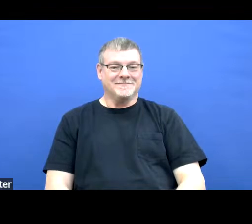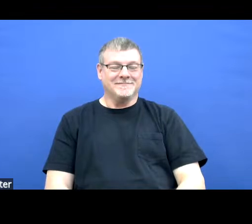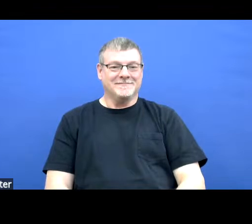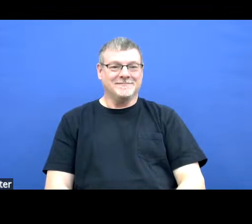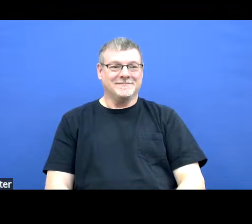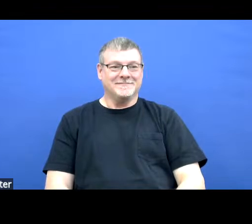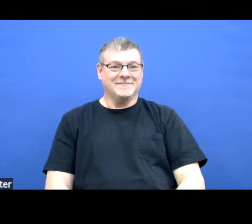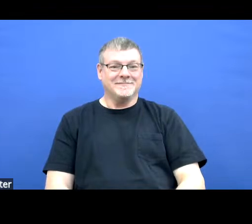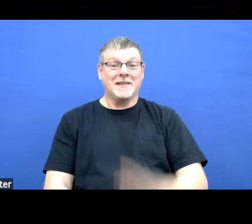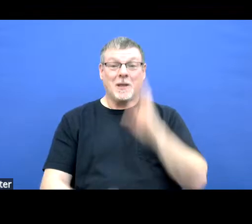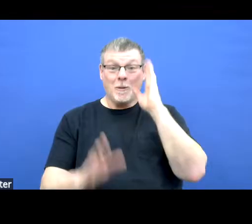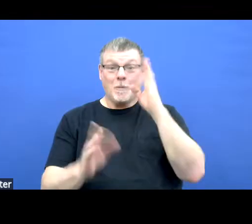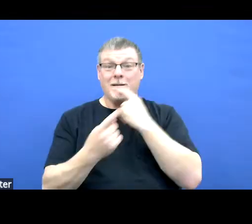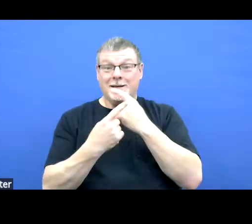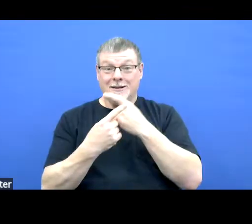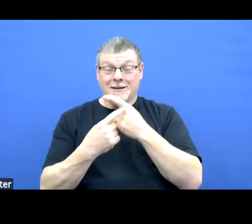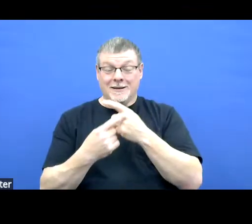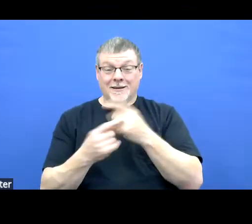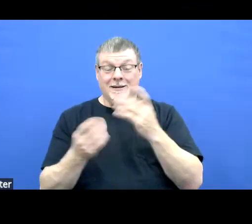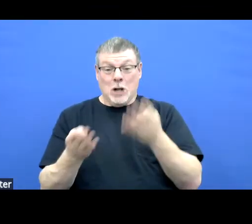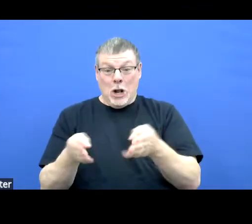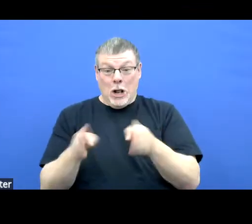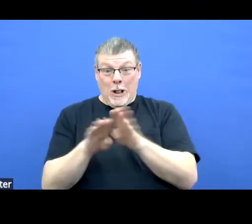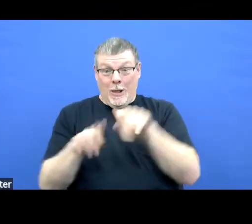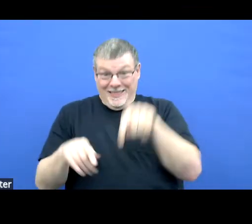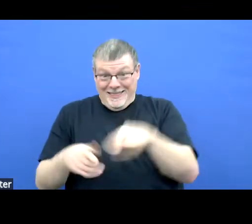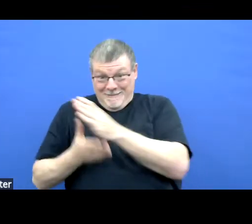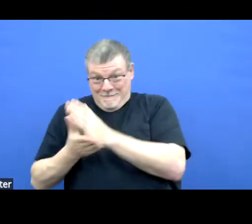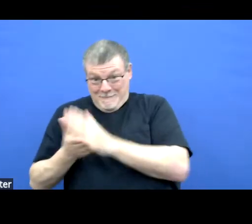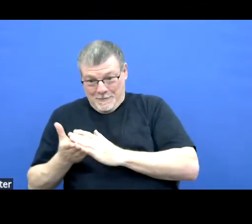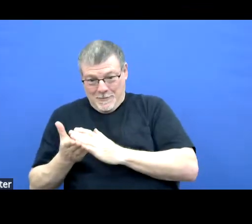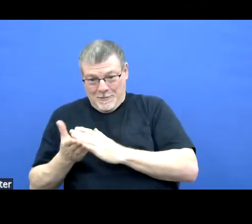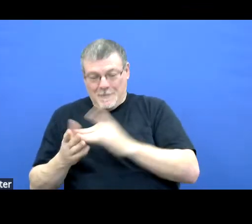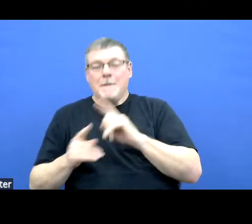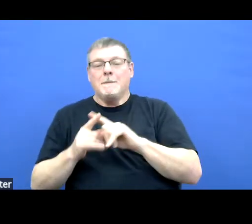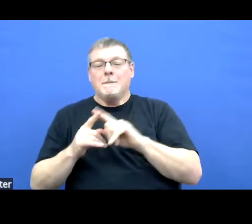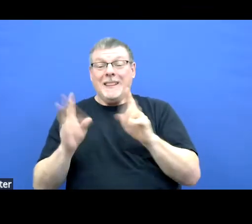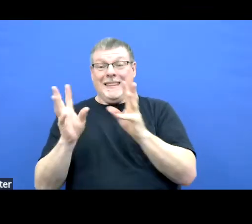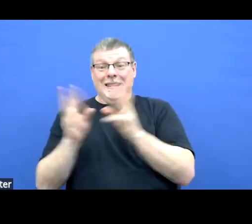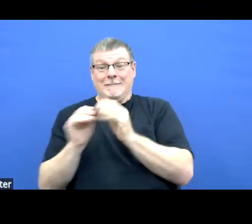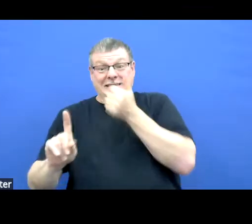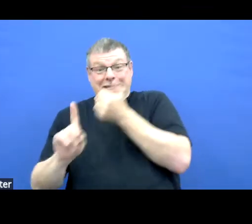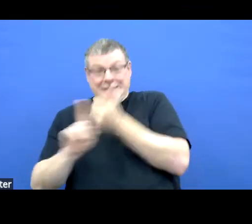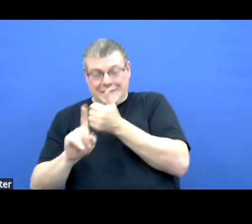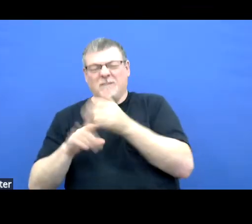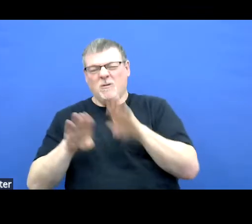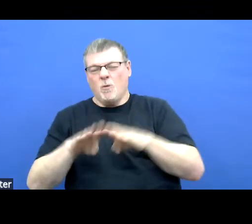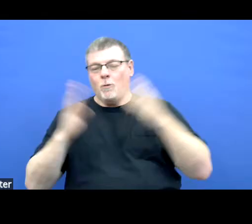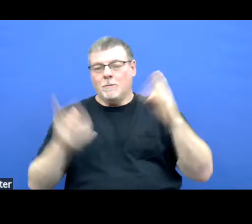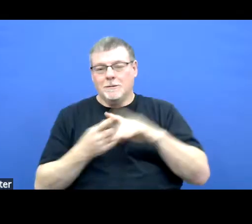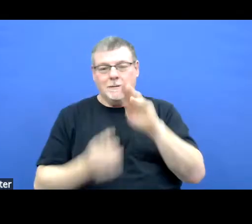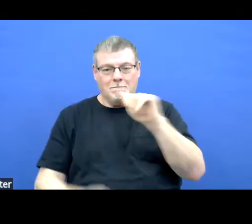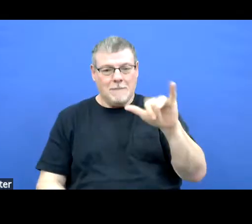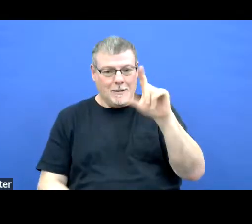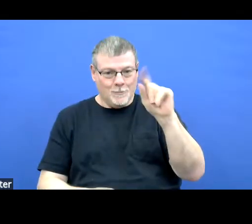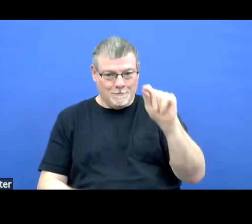So I will just close this session of the public hearing, but the public hearing will remain open until the May 20th meeting.